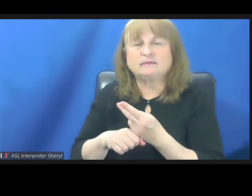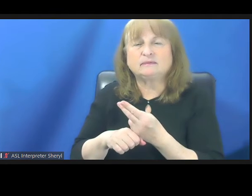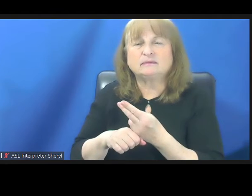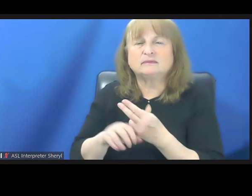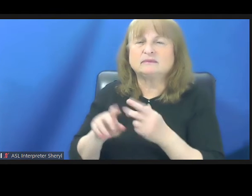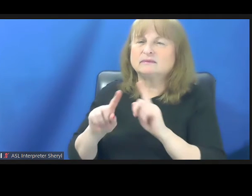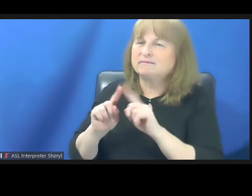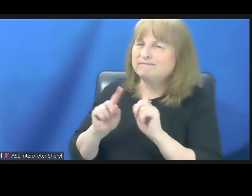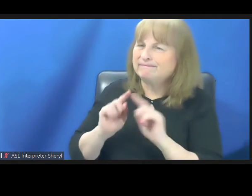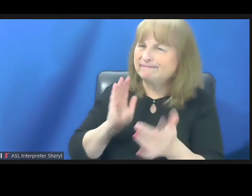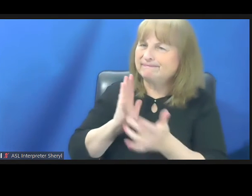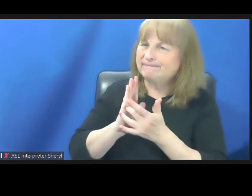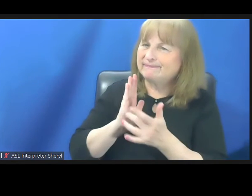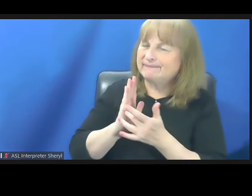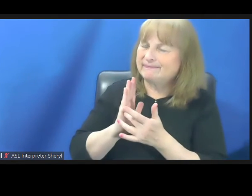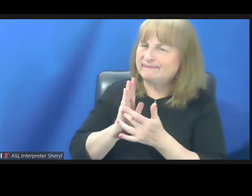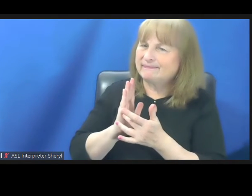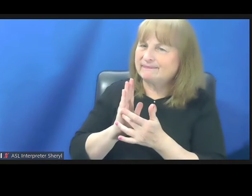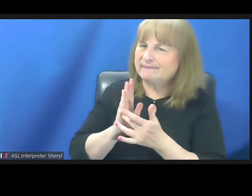And then utilize, again, techniques